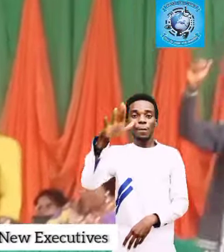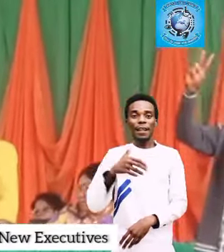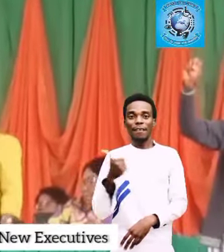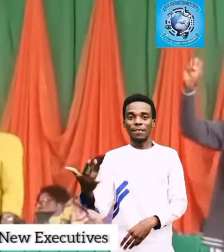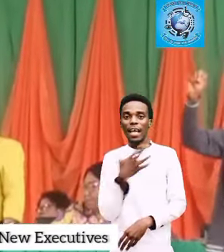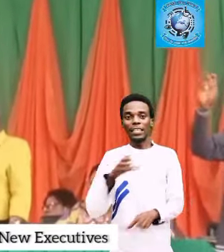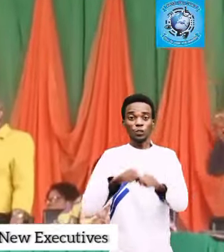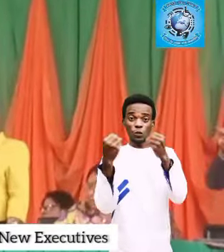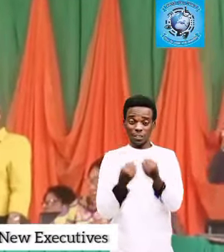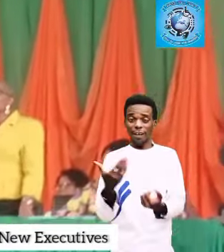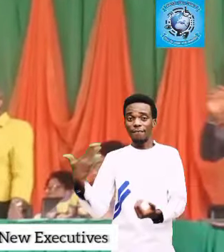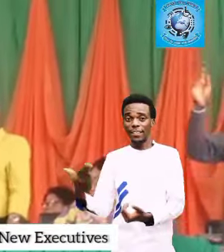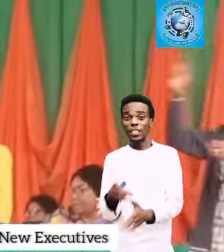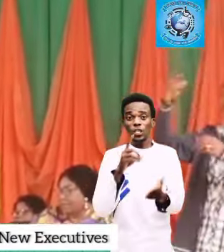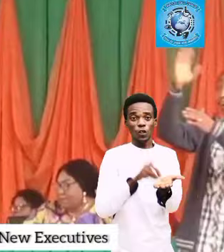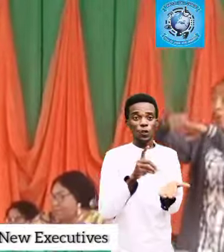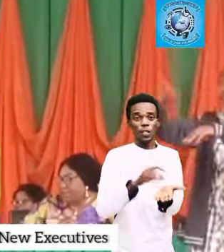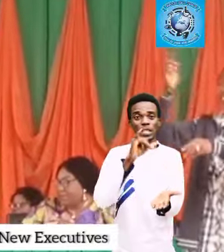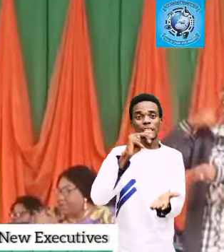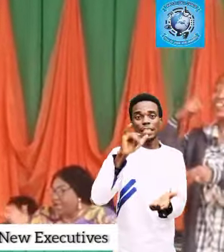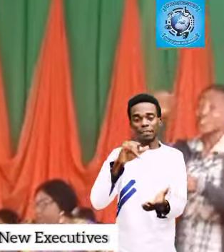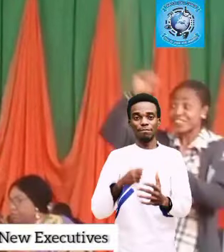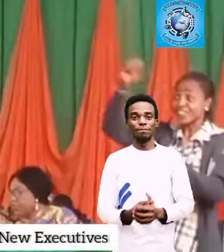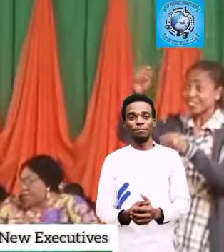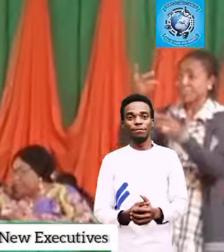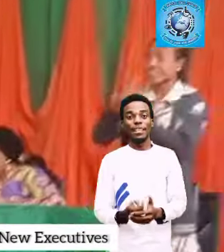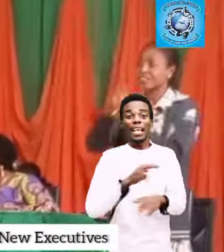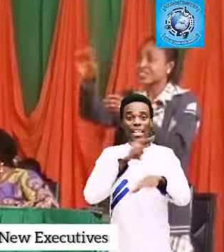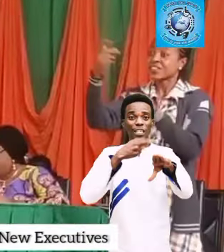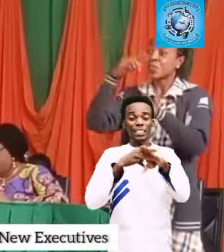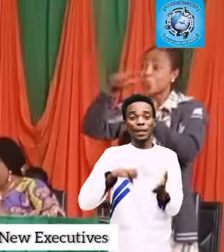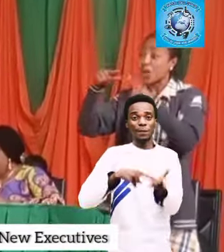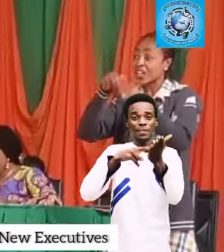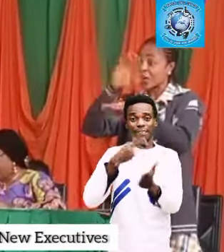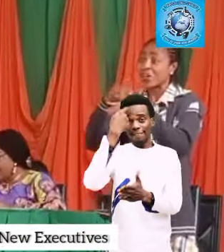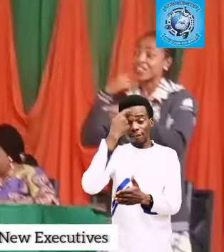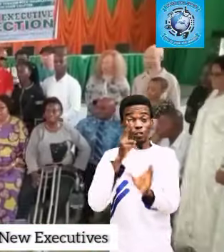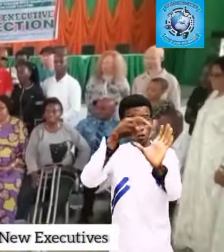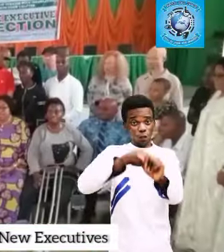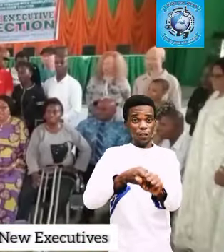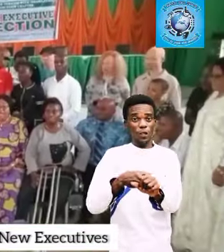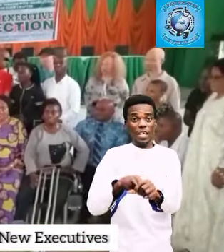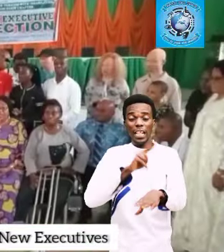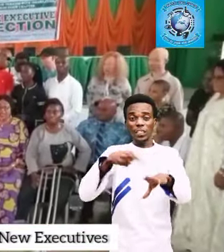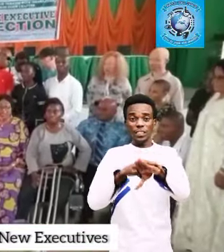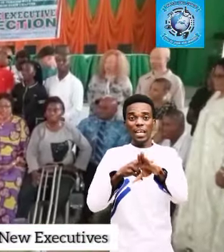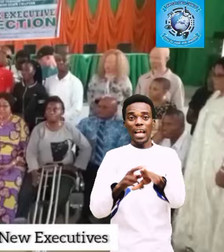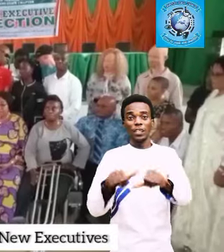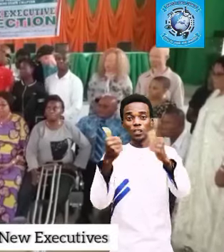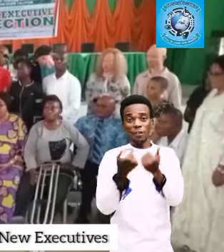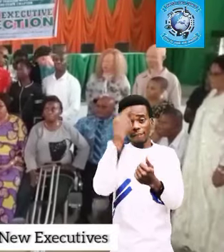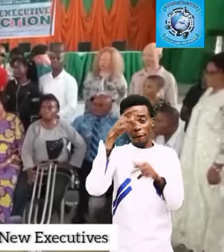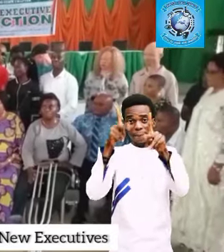and Social Affairs, Dr. Akwa, national representatives of the Joint National Association of Persons